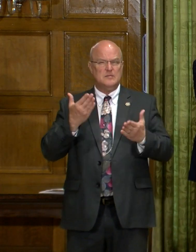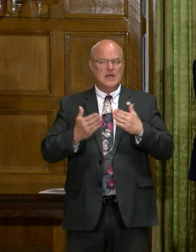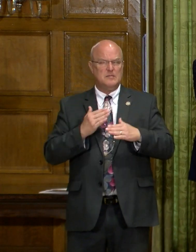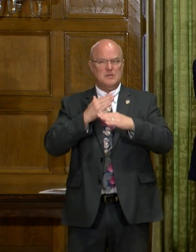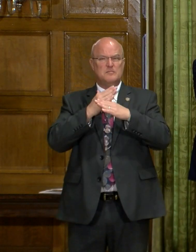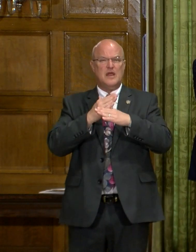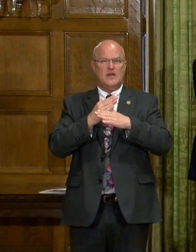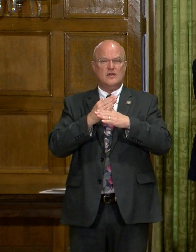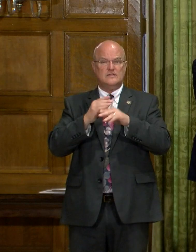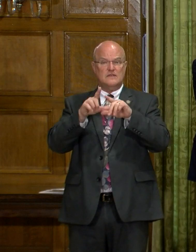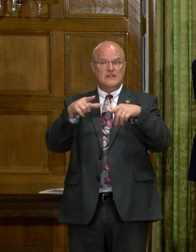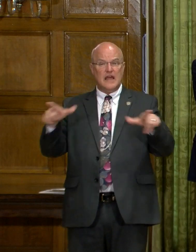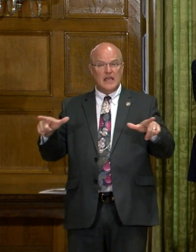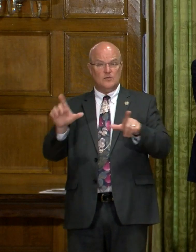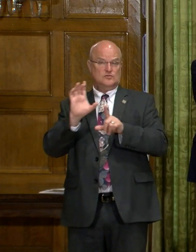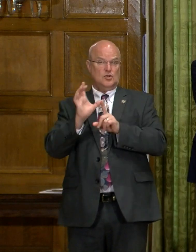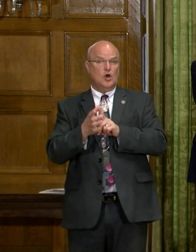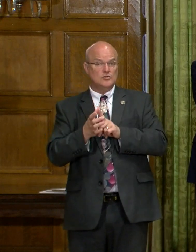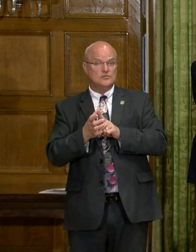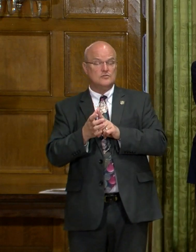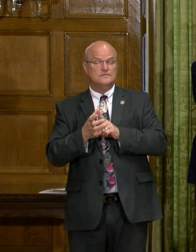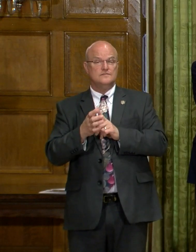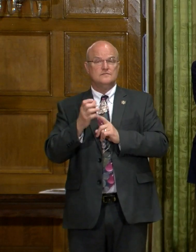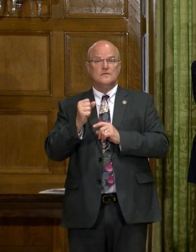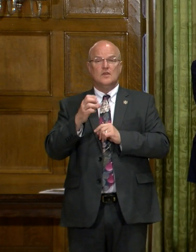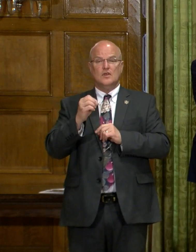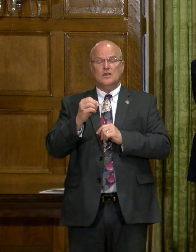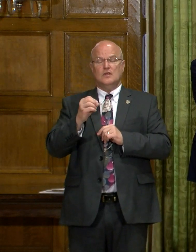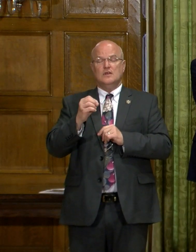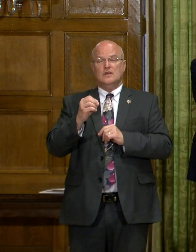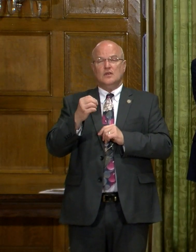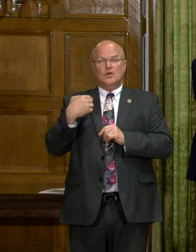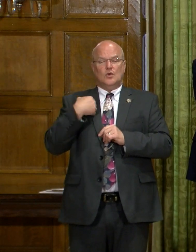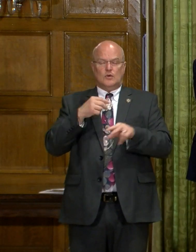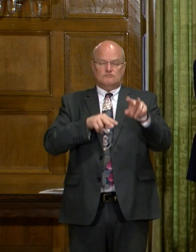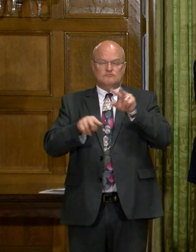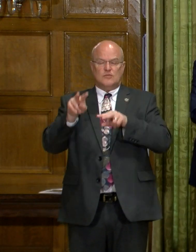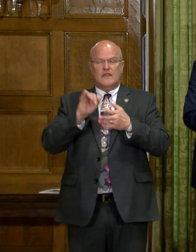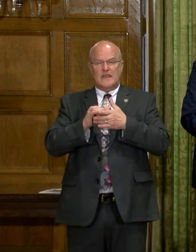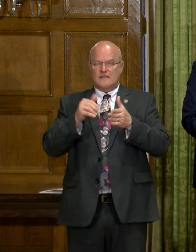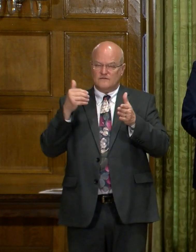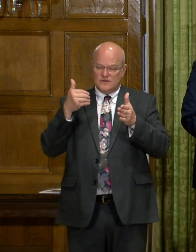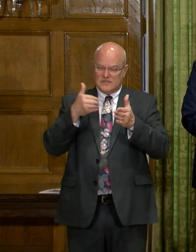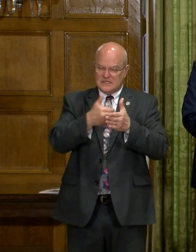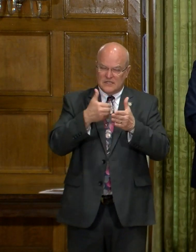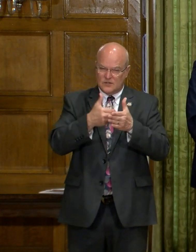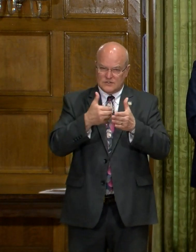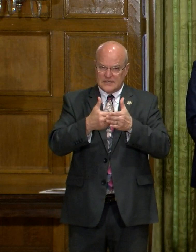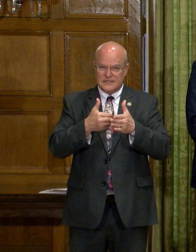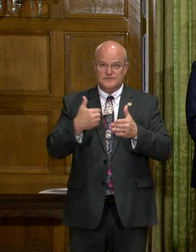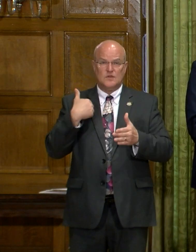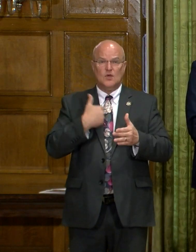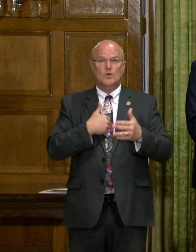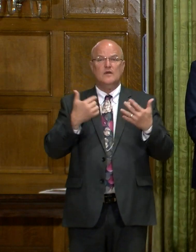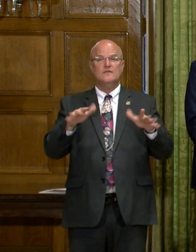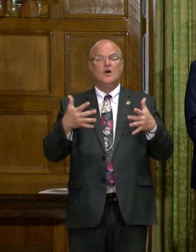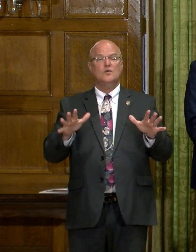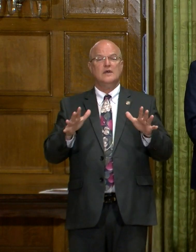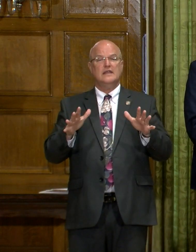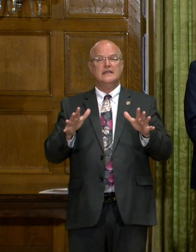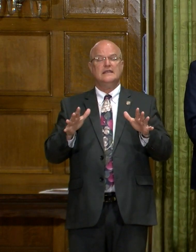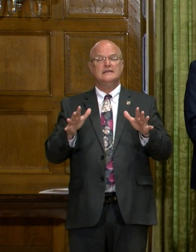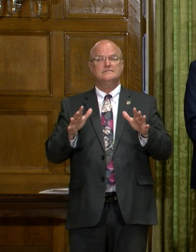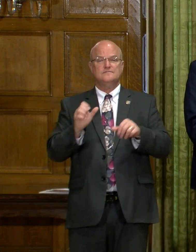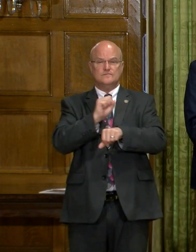be barriers of language or culture. And so we're looking at that very carefully. We have already